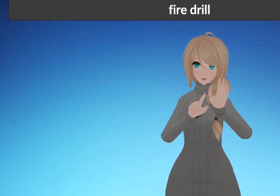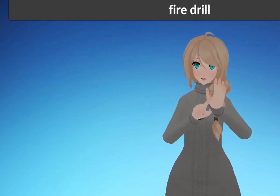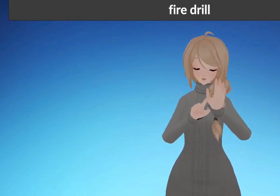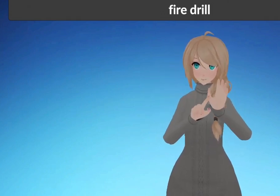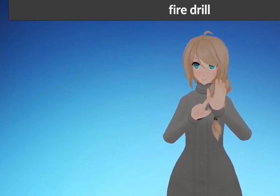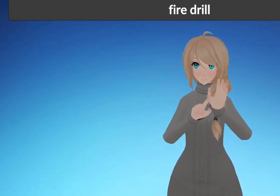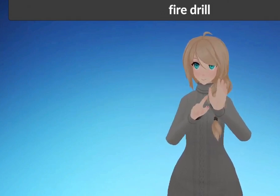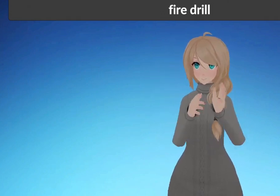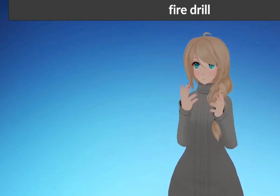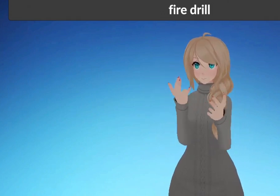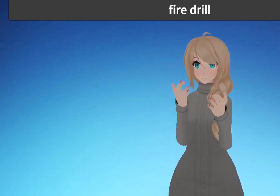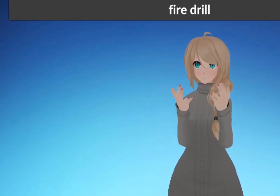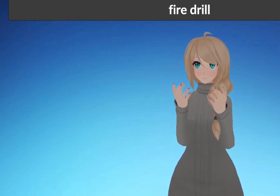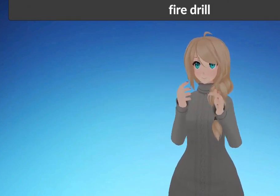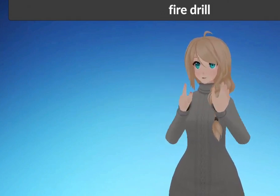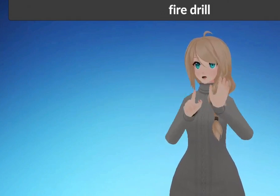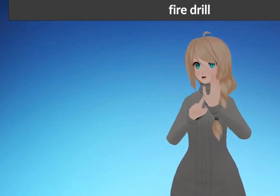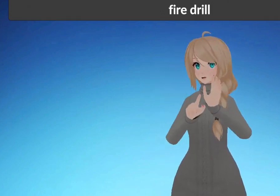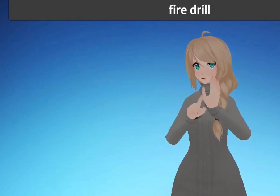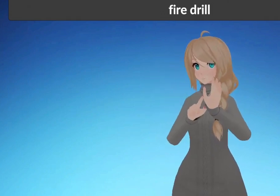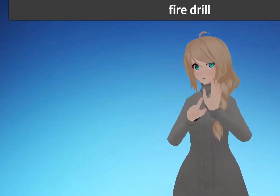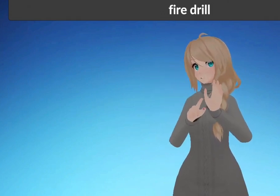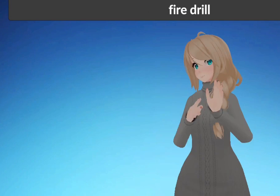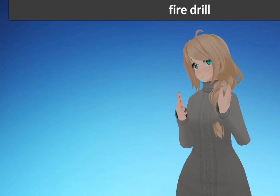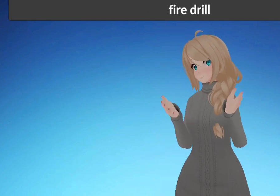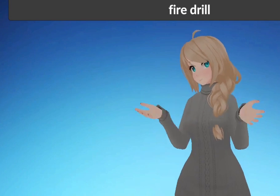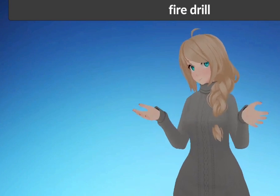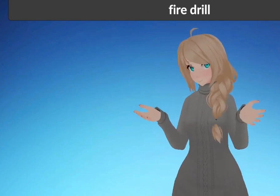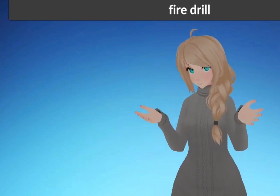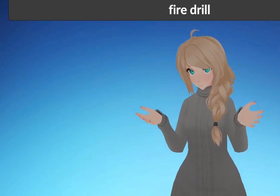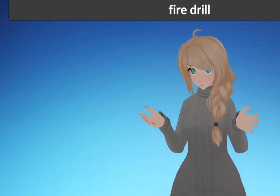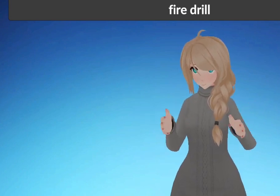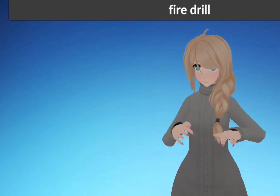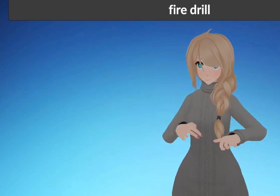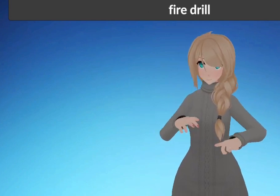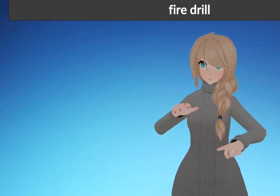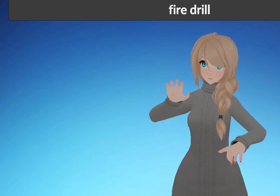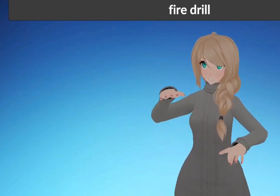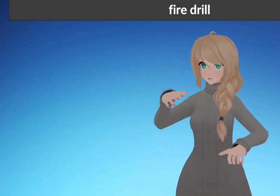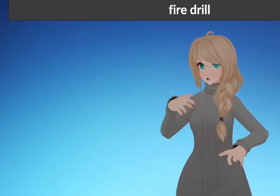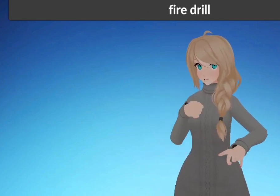girl. Fire girl. Yeah. So you say also